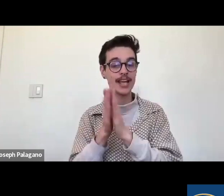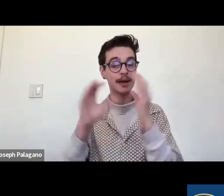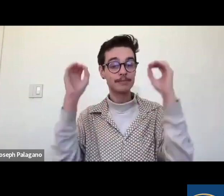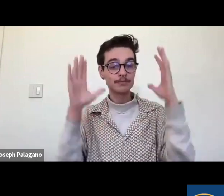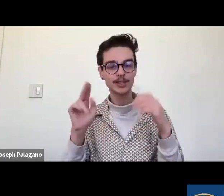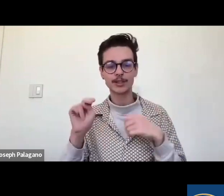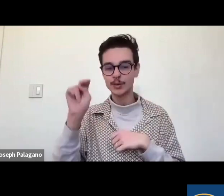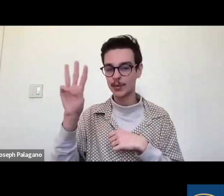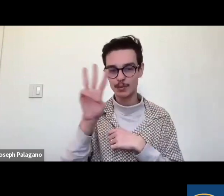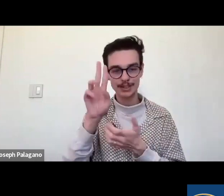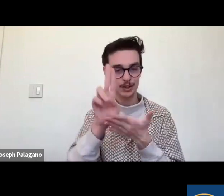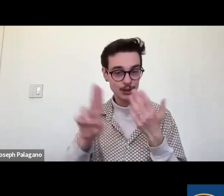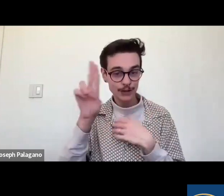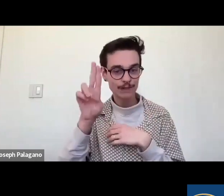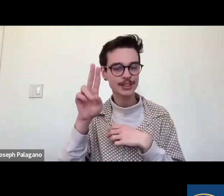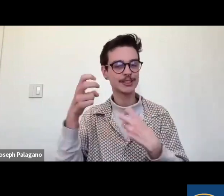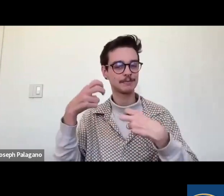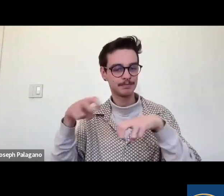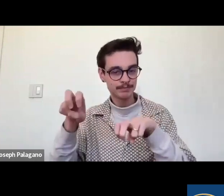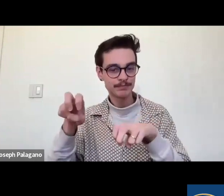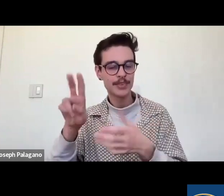professor at Northwestern University,